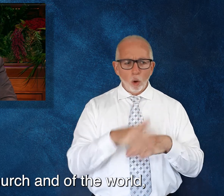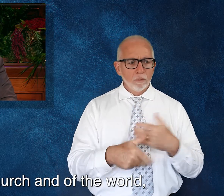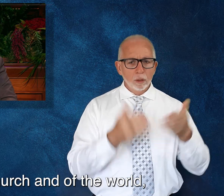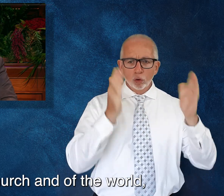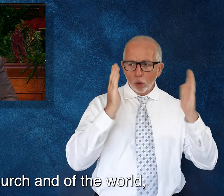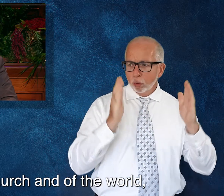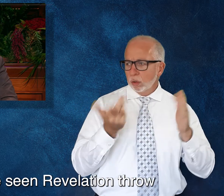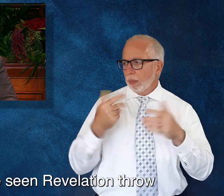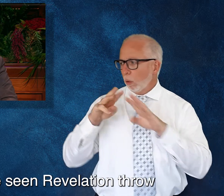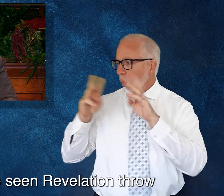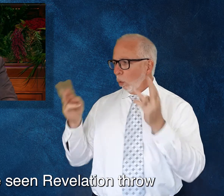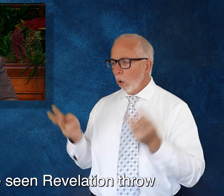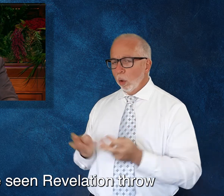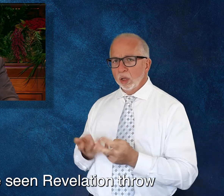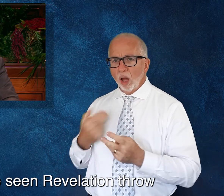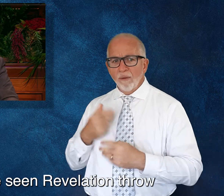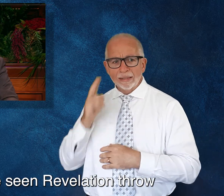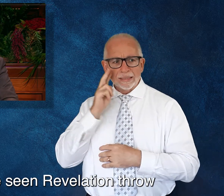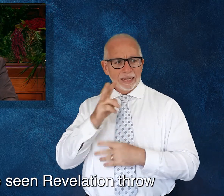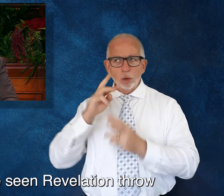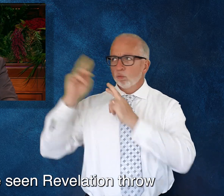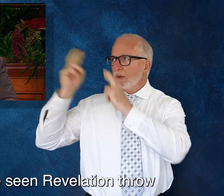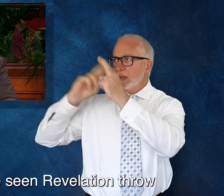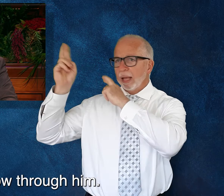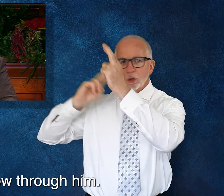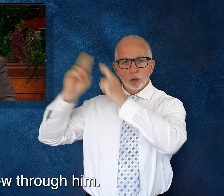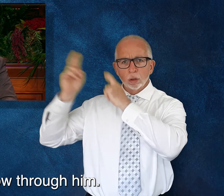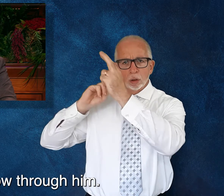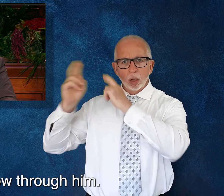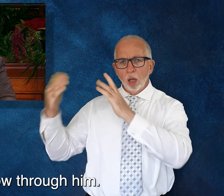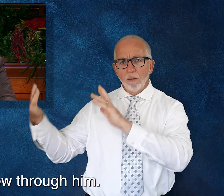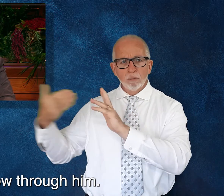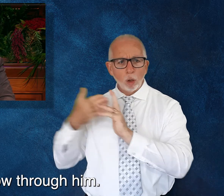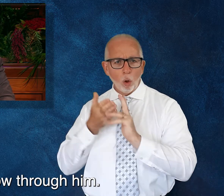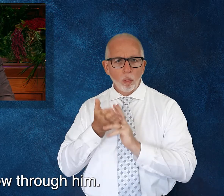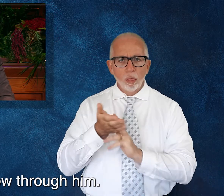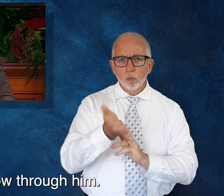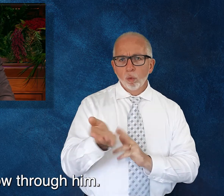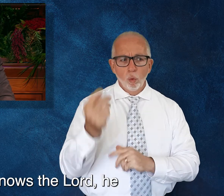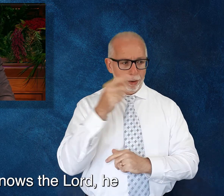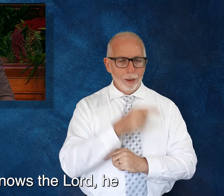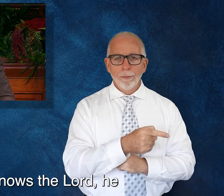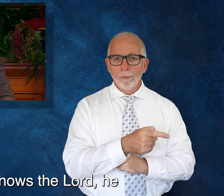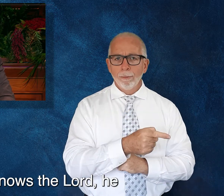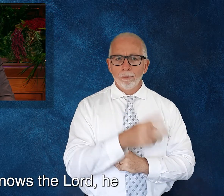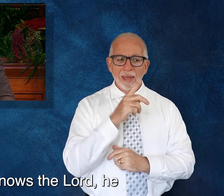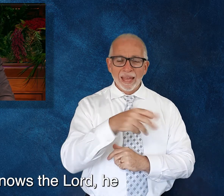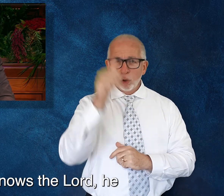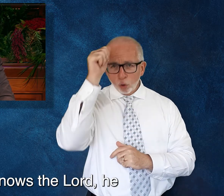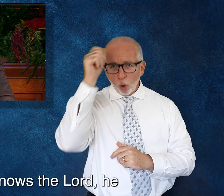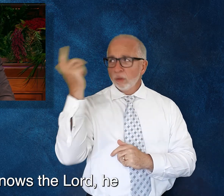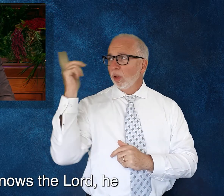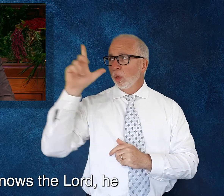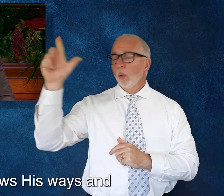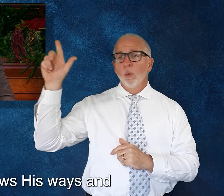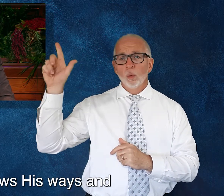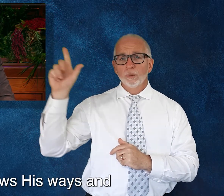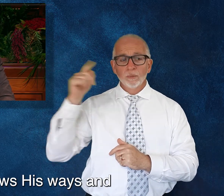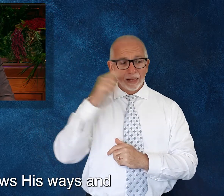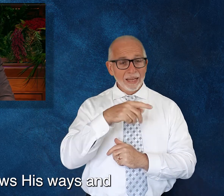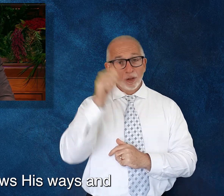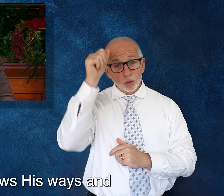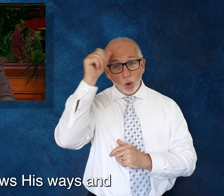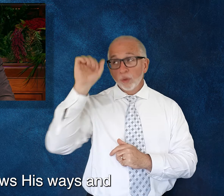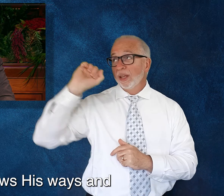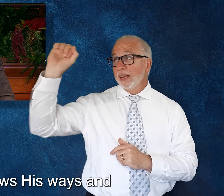and of the world, and I have seen revelation flow through him. He knows the Lord. He knows